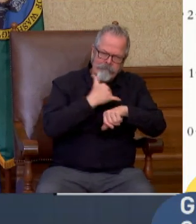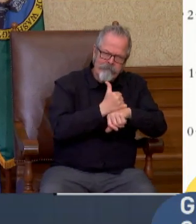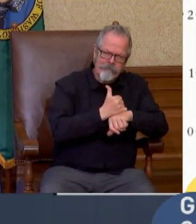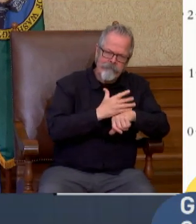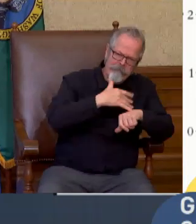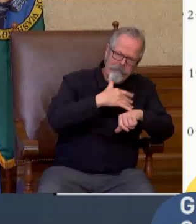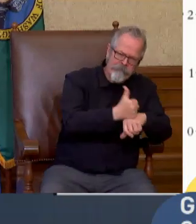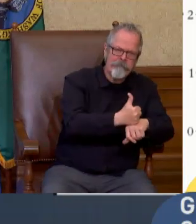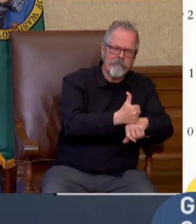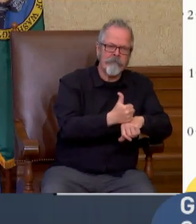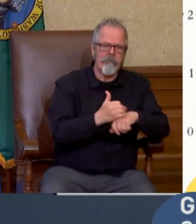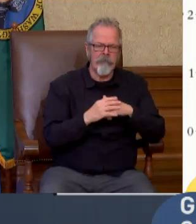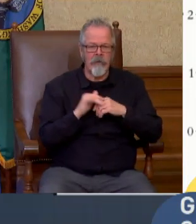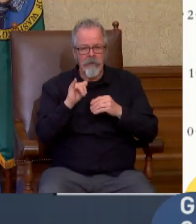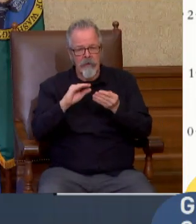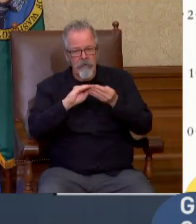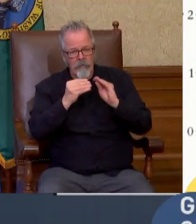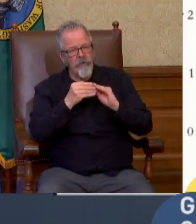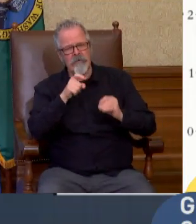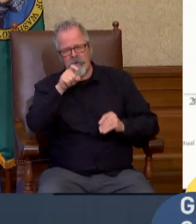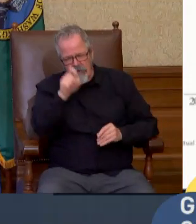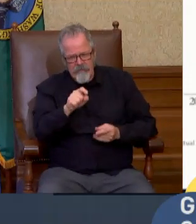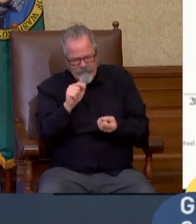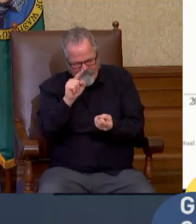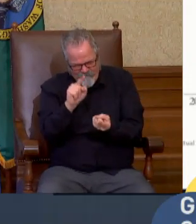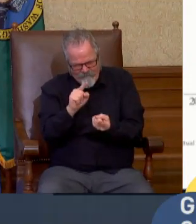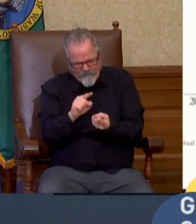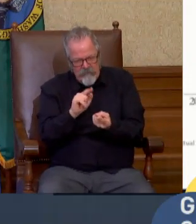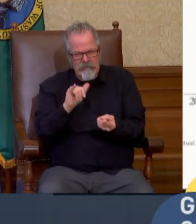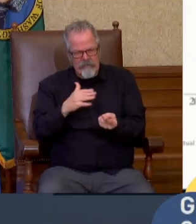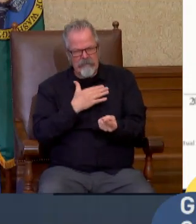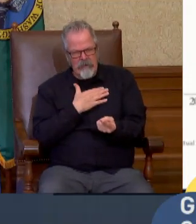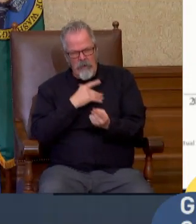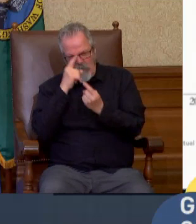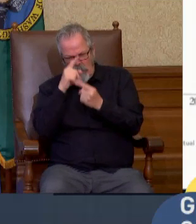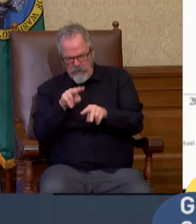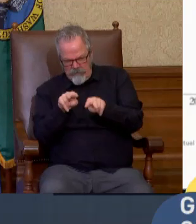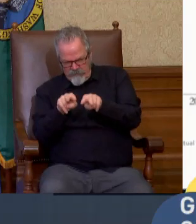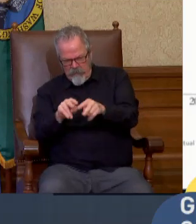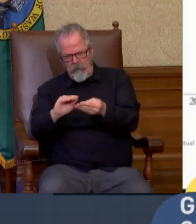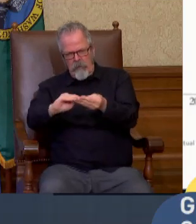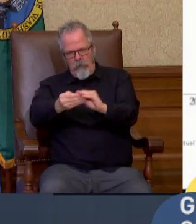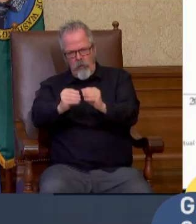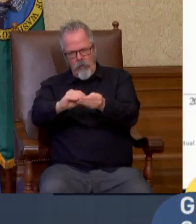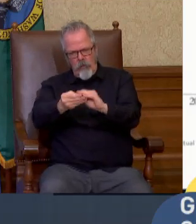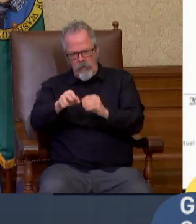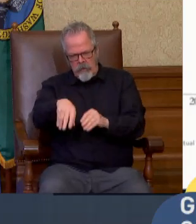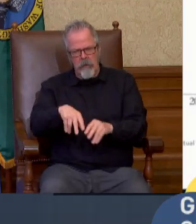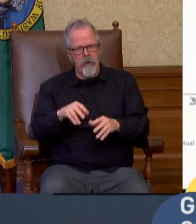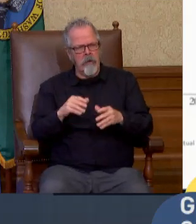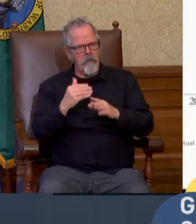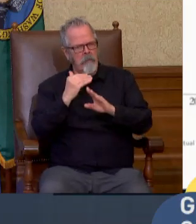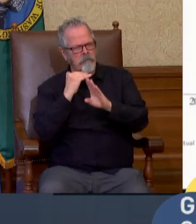this virus. The next 3 slides are